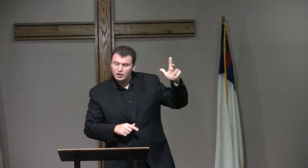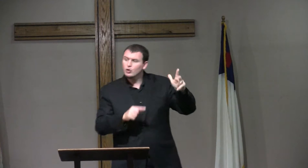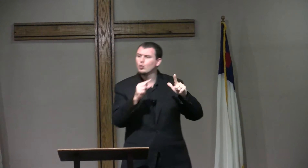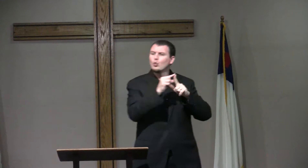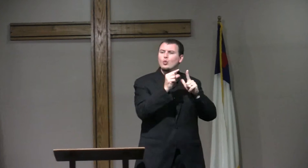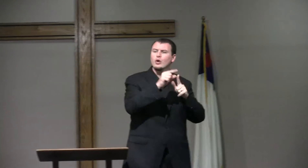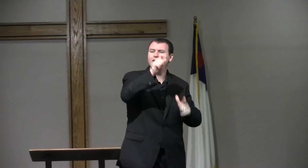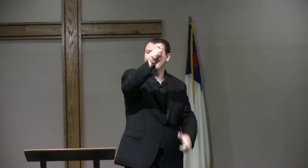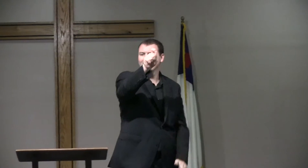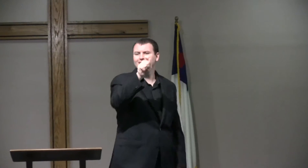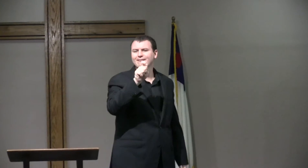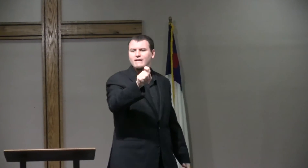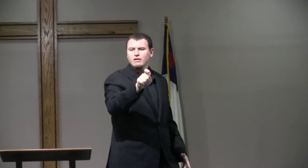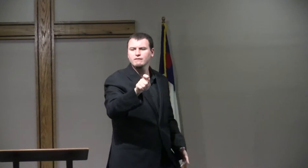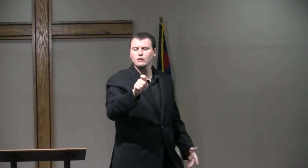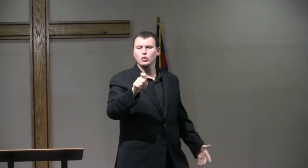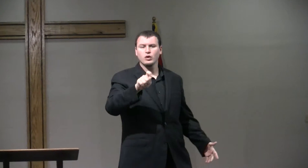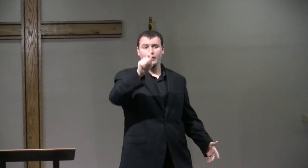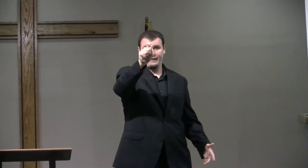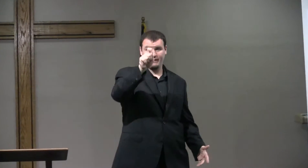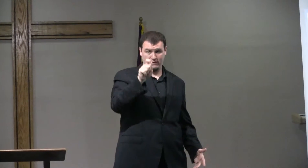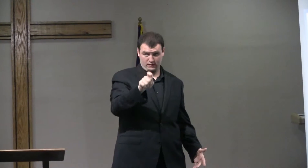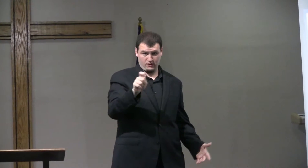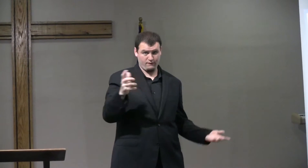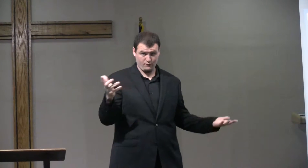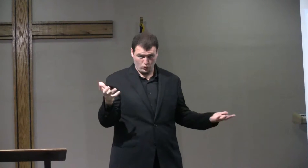we see this in verse 23. Therefore.